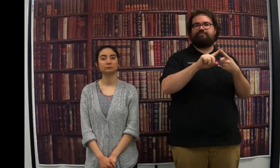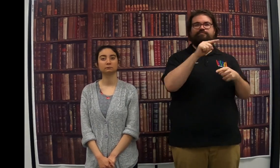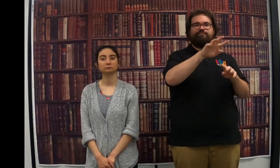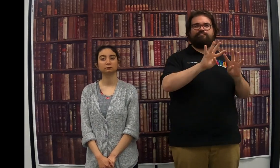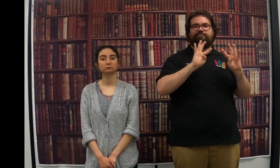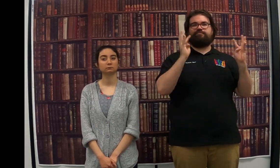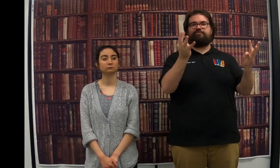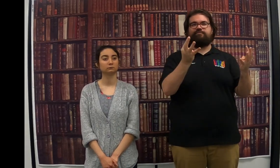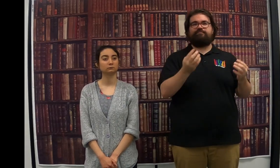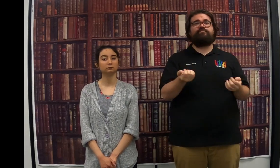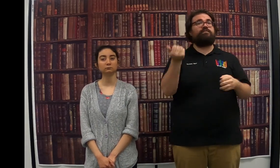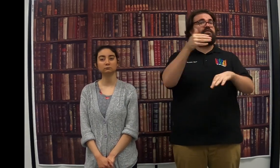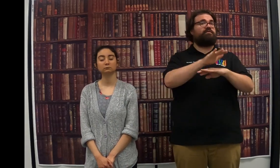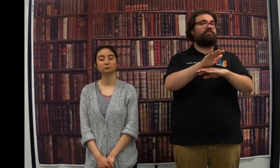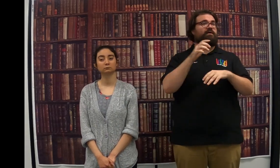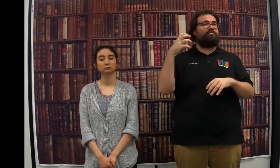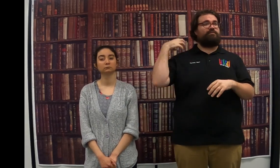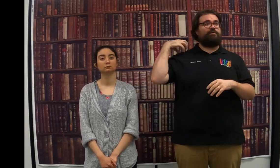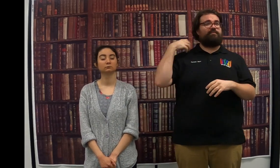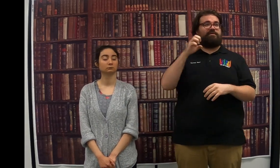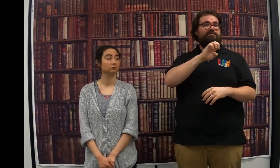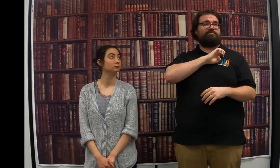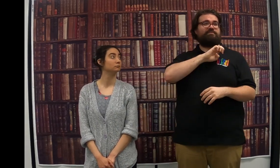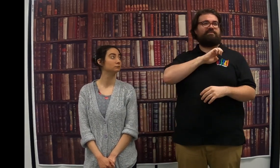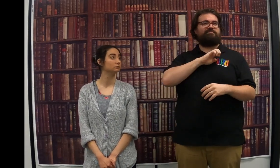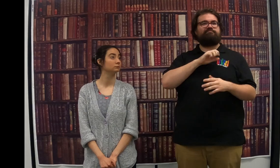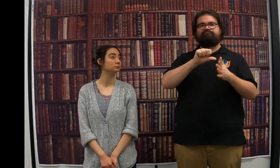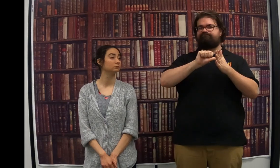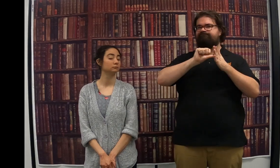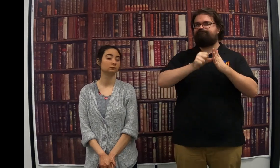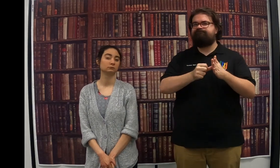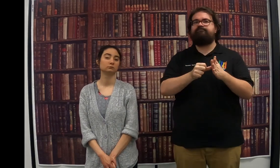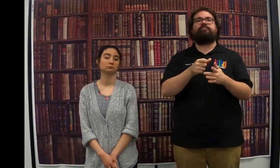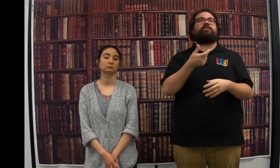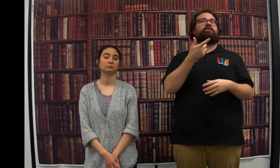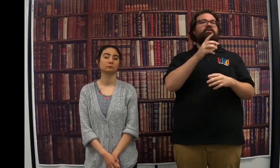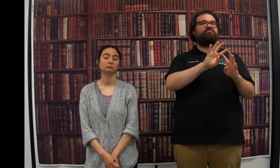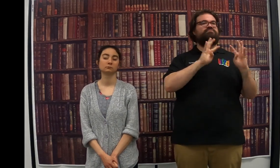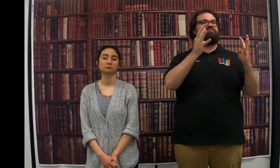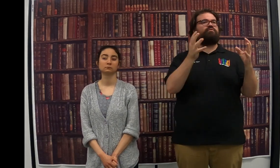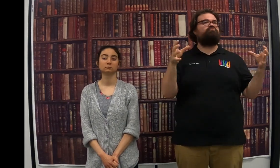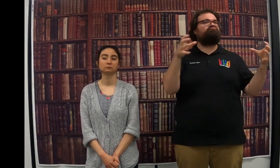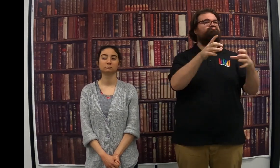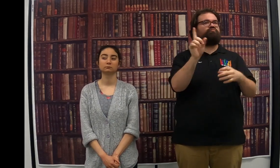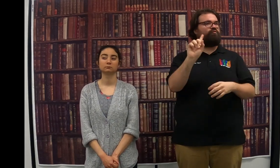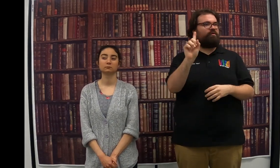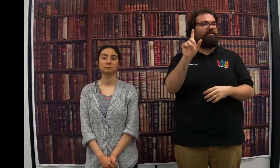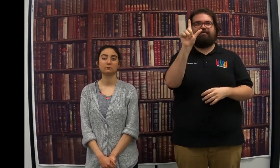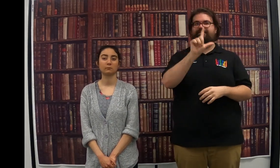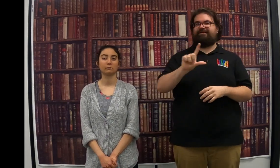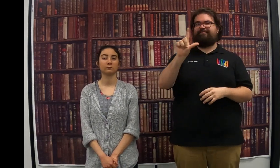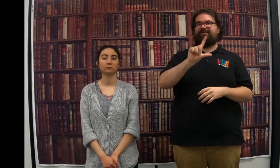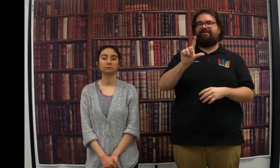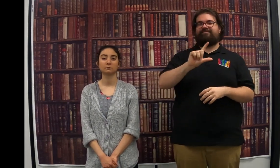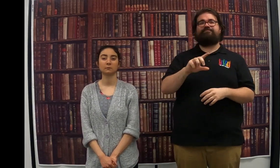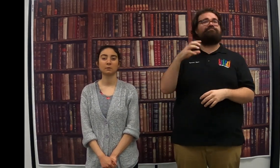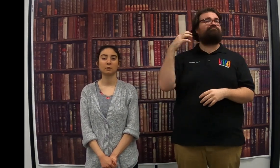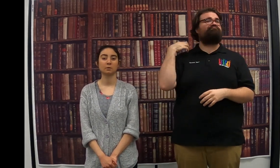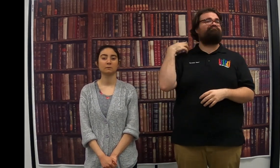to the Circle. Tonight, by Grandmaster Imris's insistence, the Circle has convened in the library.